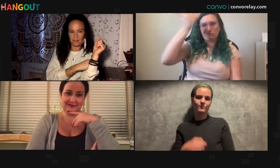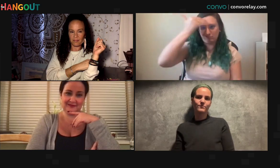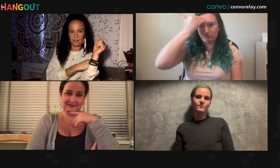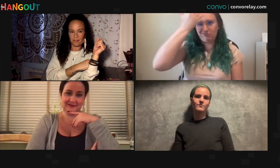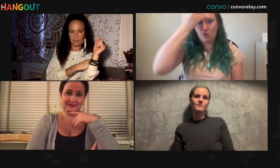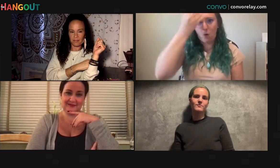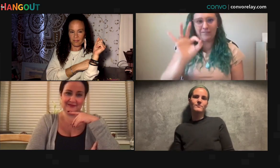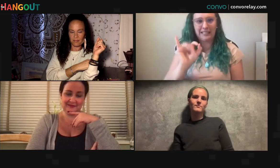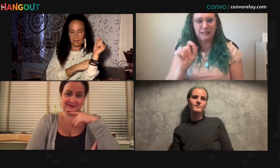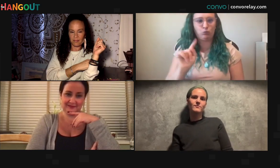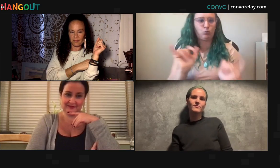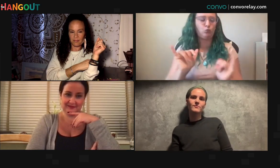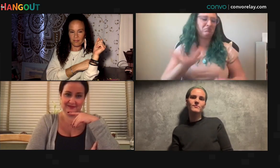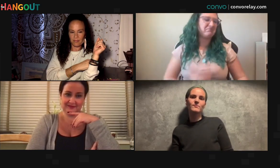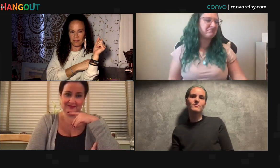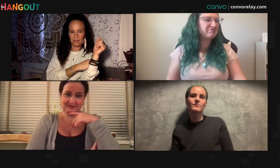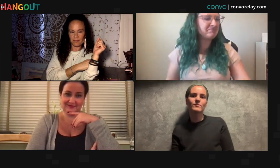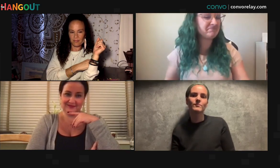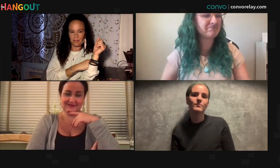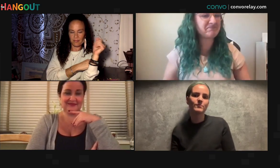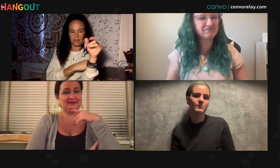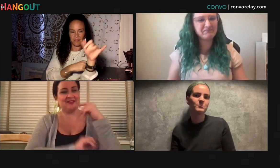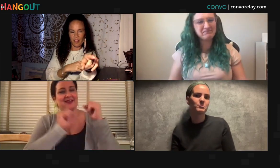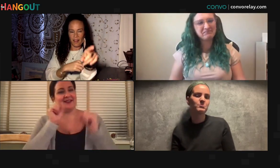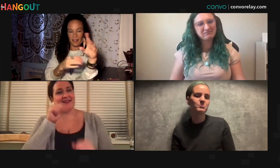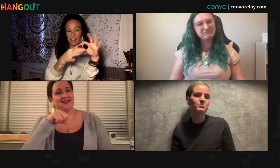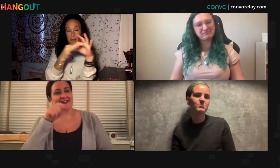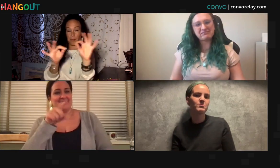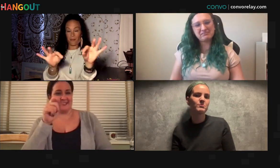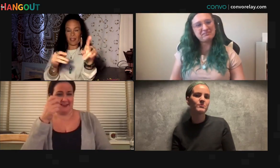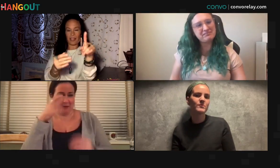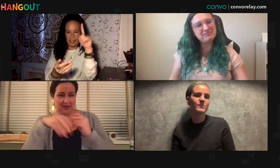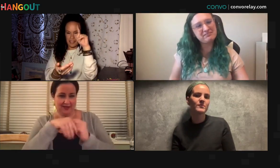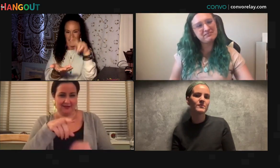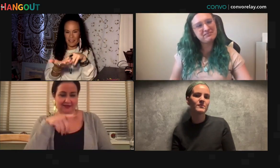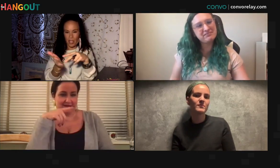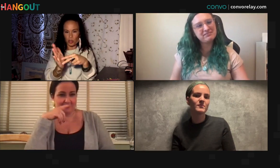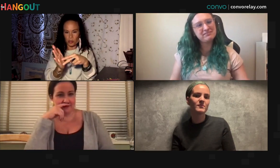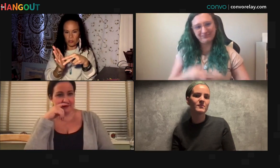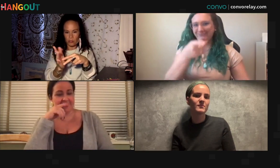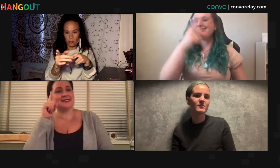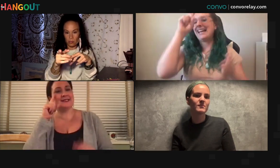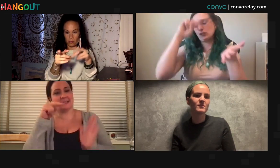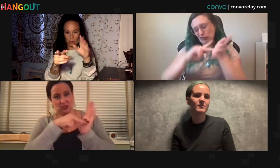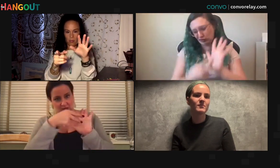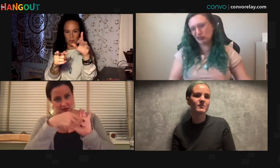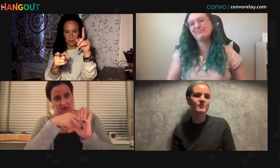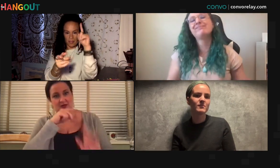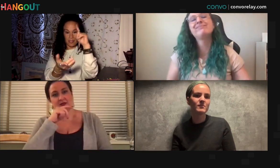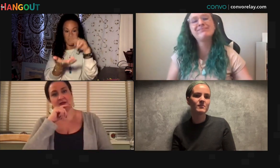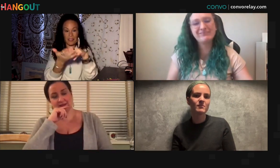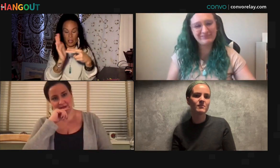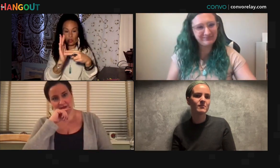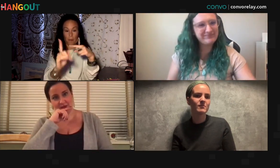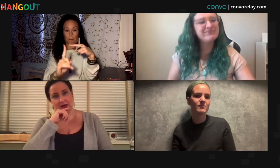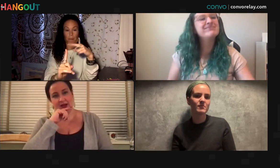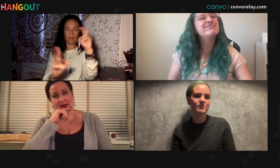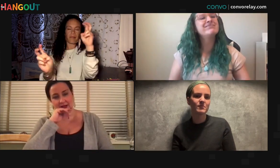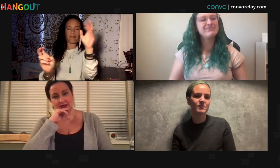thought, mhm. and then ended up getting married not Yeah, long this after. is Stephanie. That ties into intentionality perfectly.